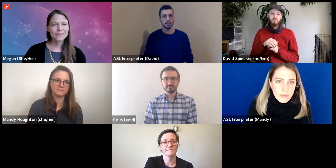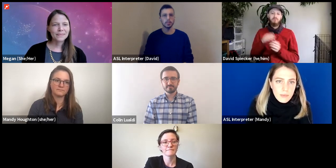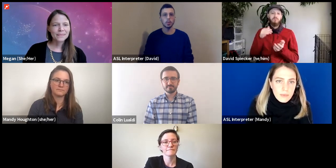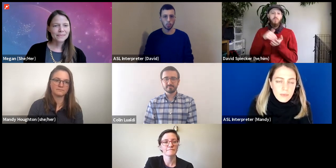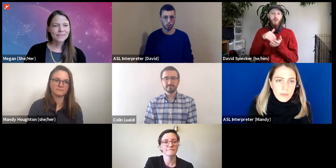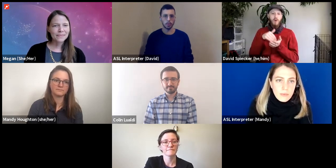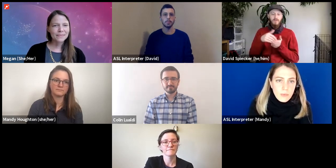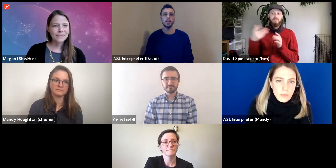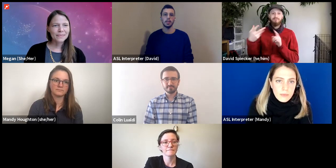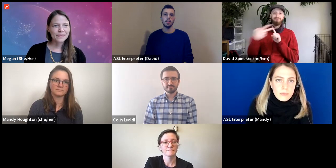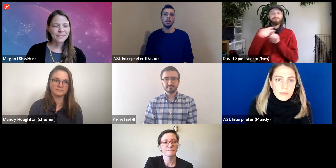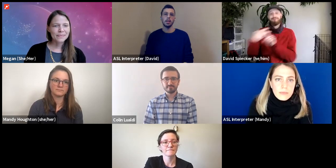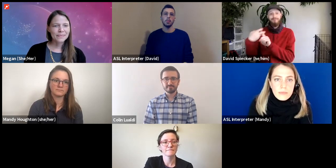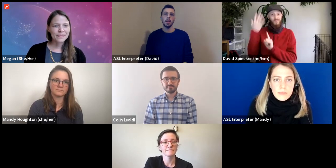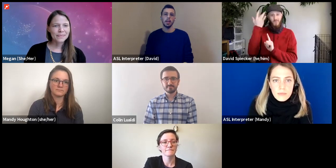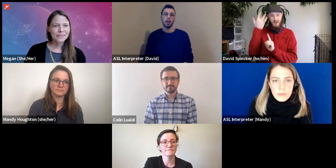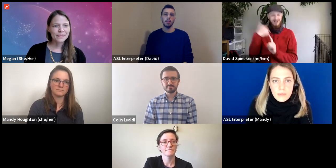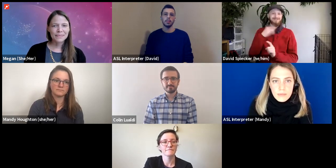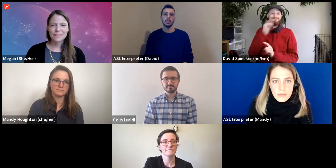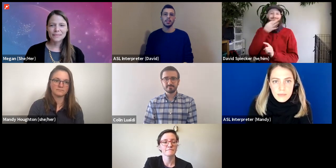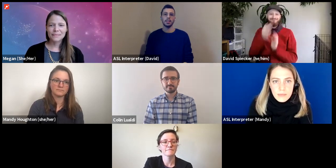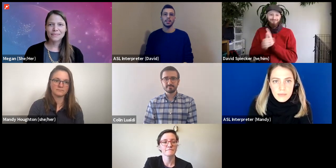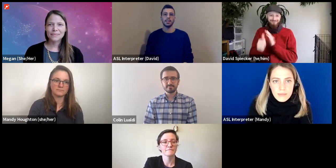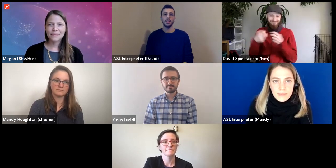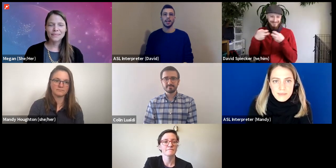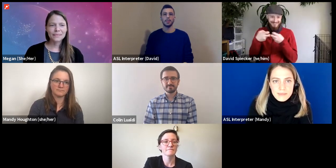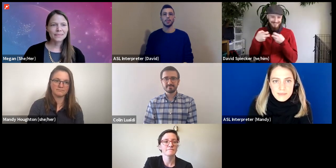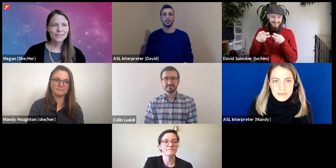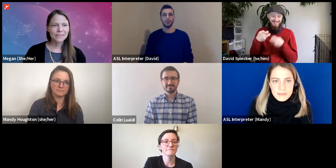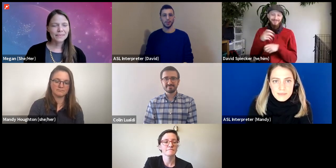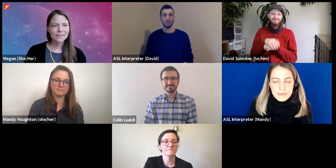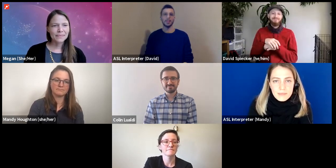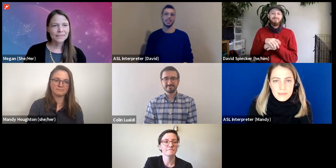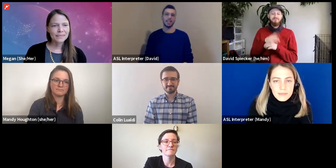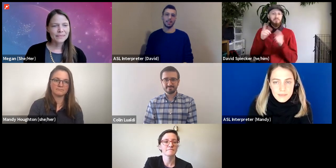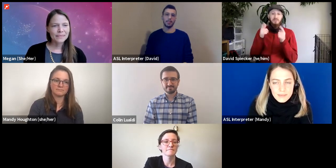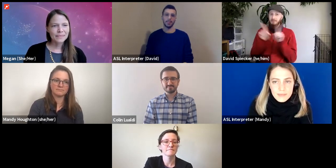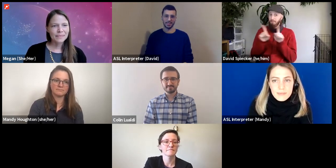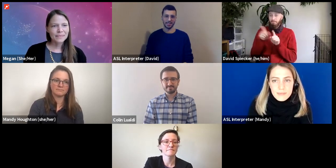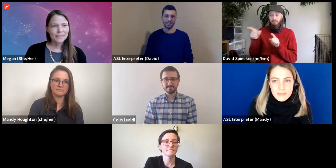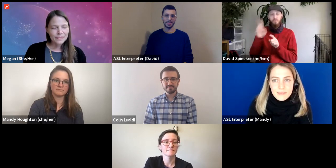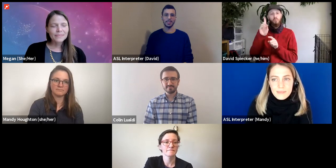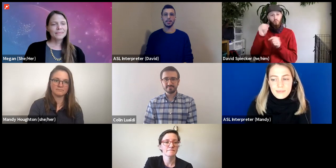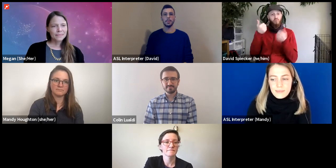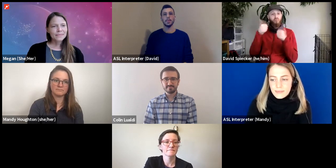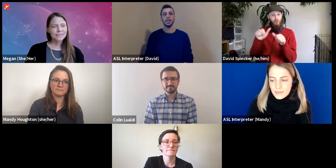ASL Core. And often I'll be recruited because I am a